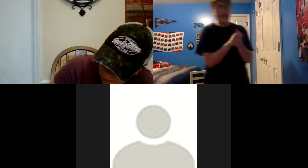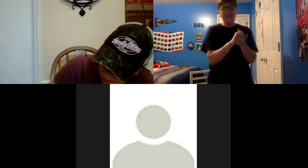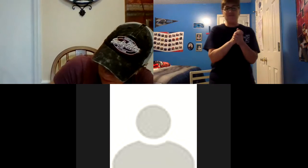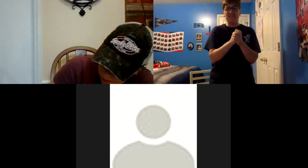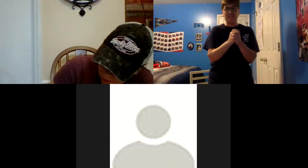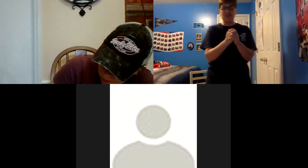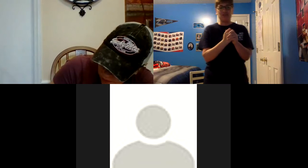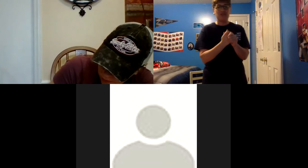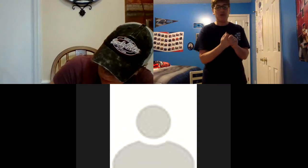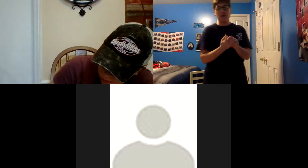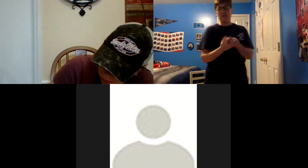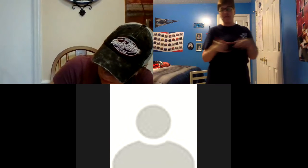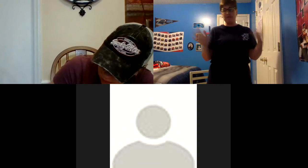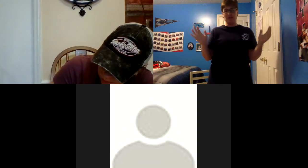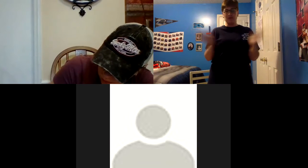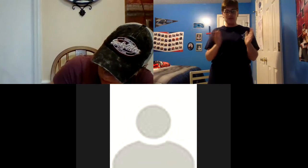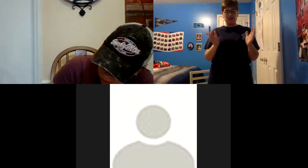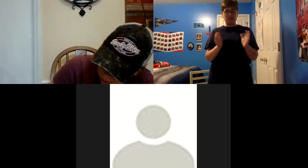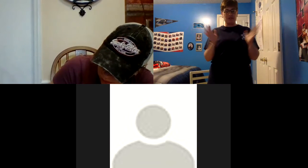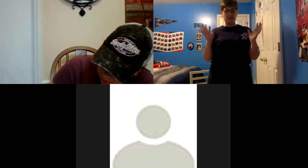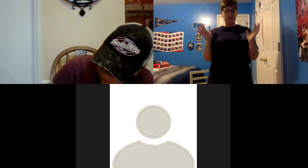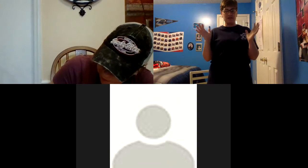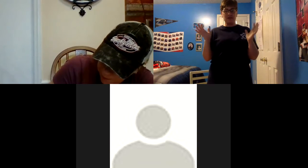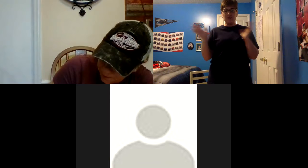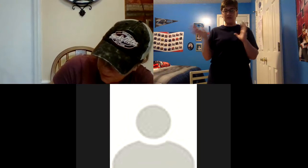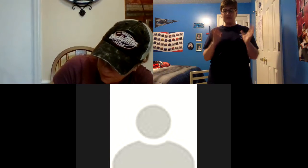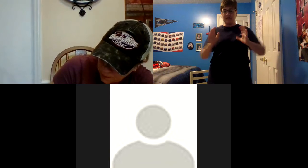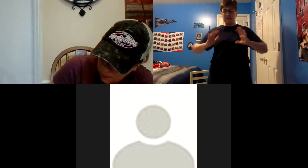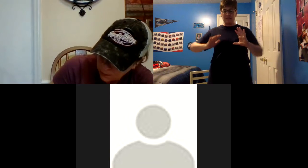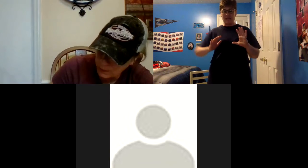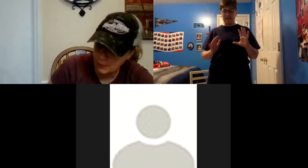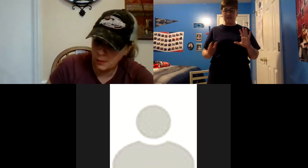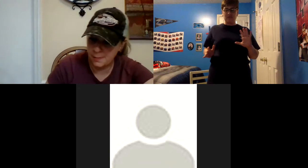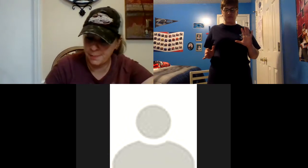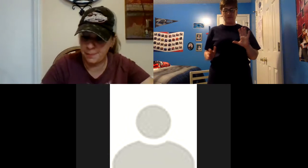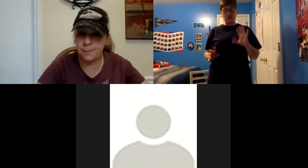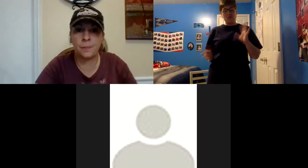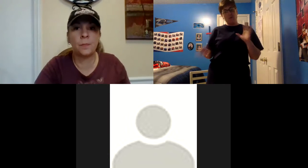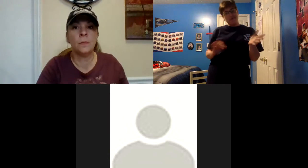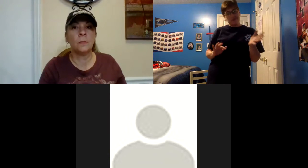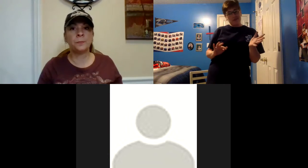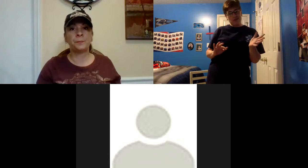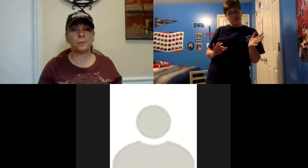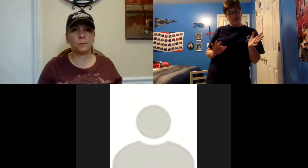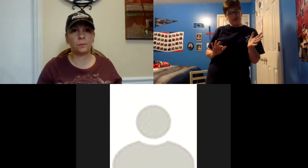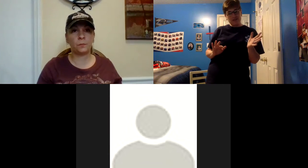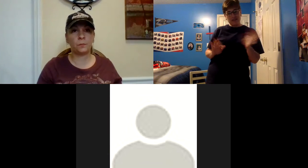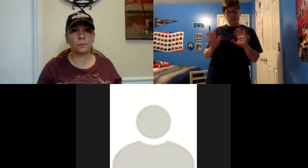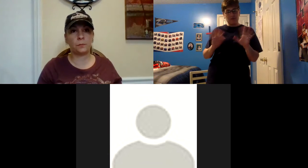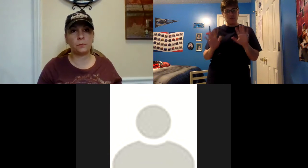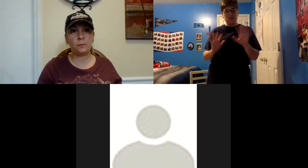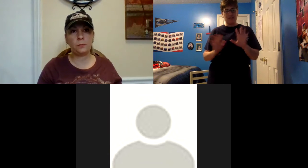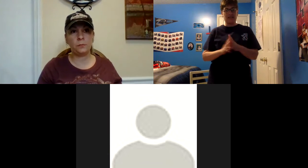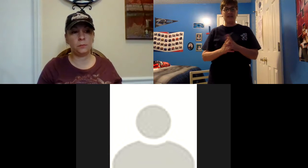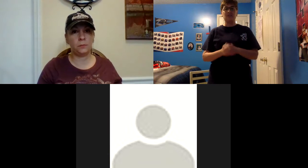done and finished. So I put those two together because they're the same sign. There's one thing you can do differently,